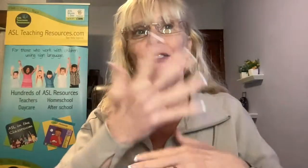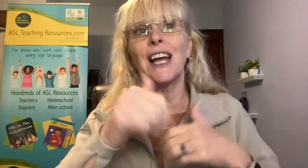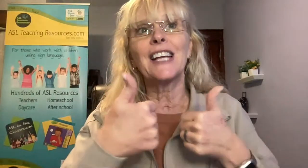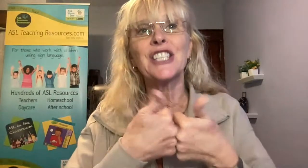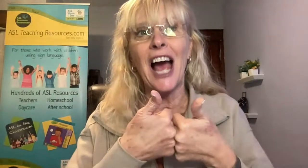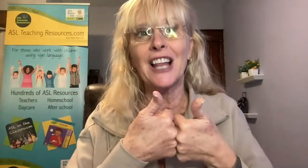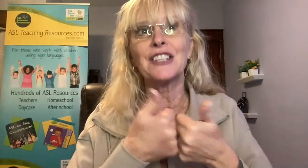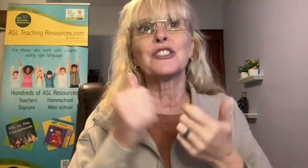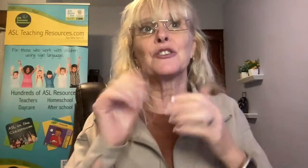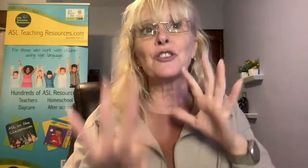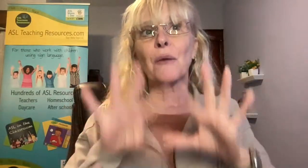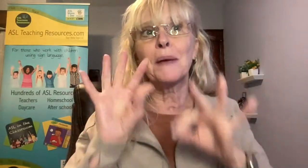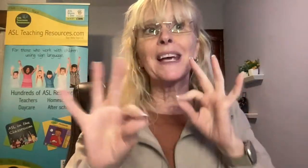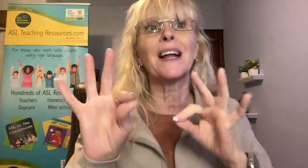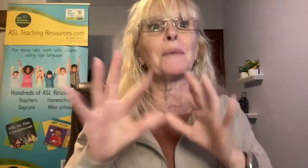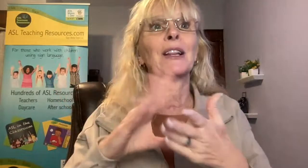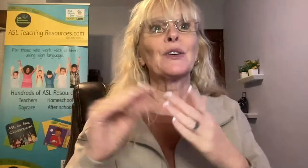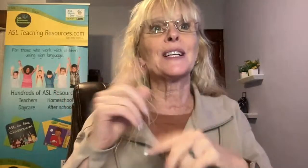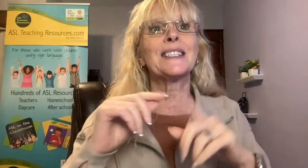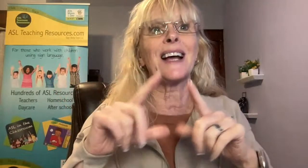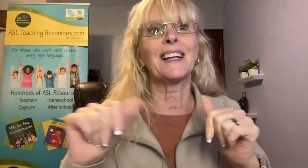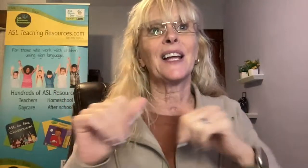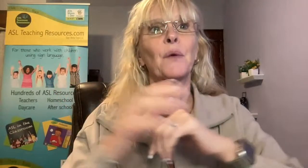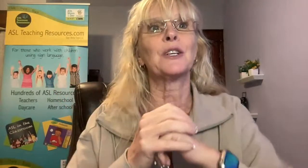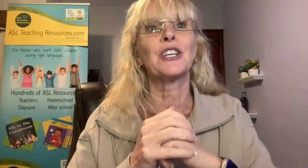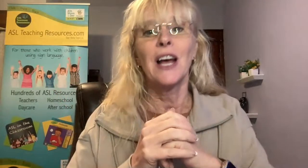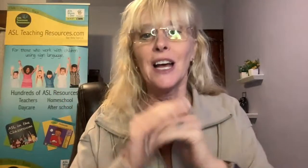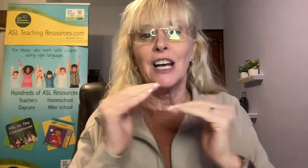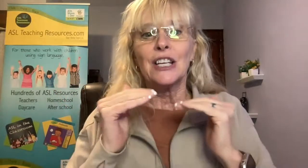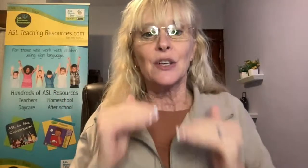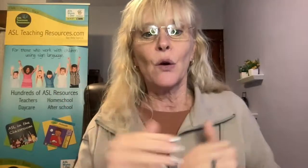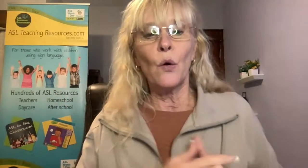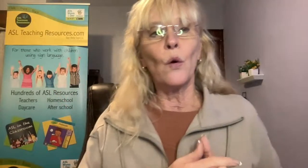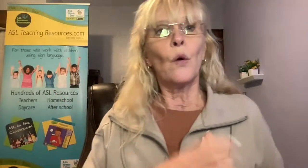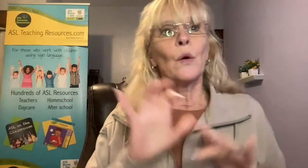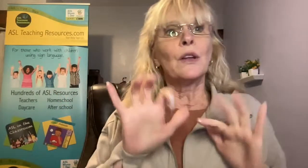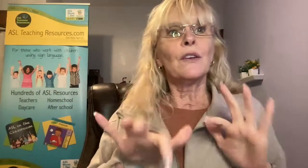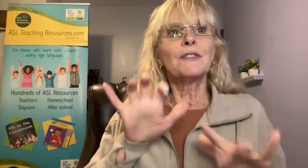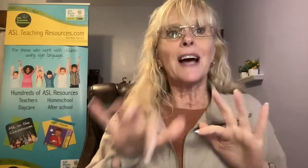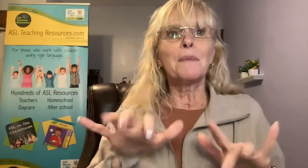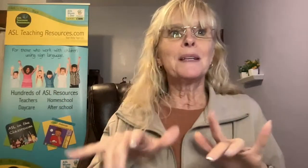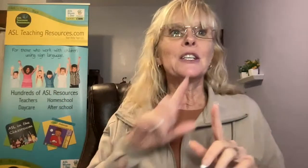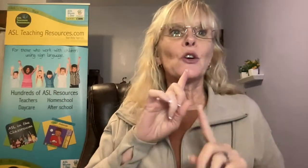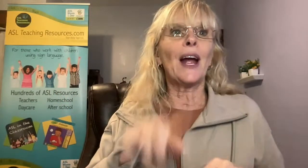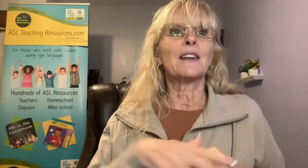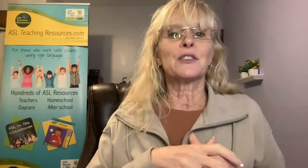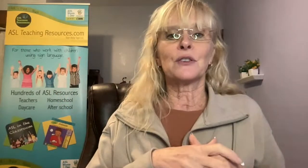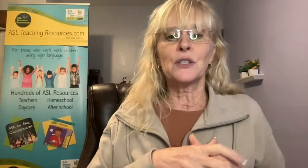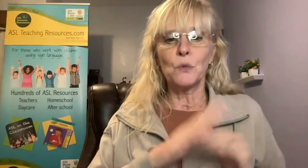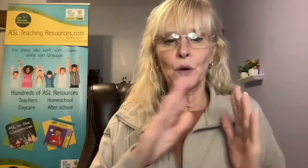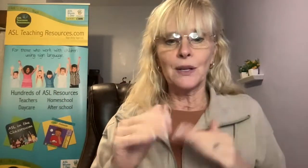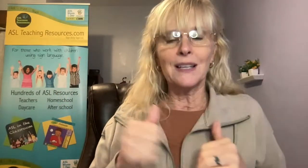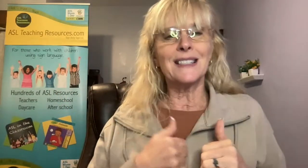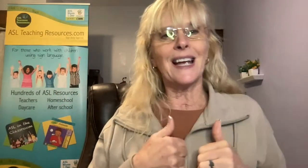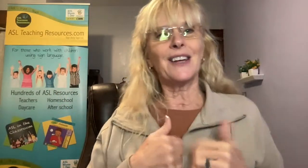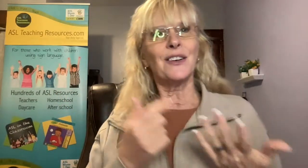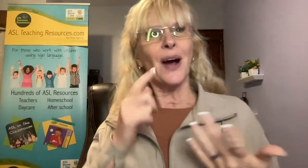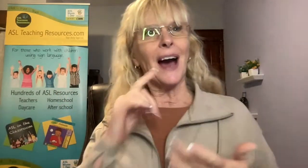5-day challenge to start picking up and learning sign language. So when you've typed in your answers, we're going to say, how do